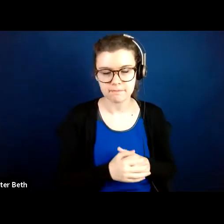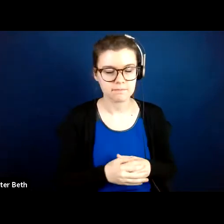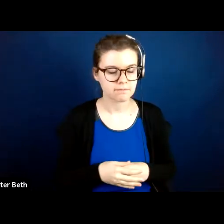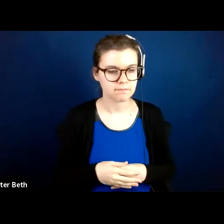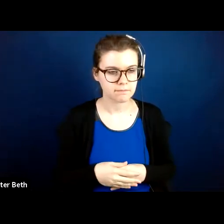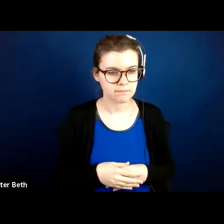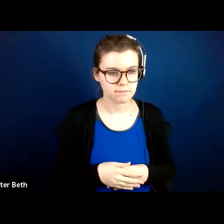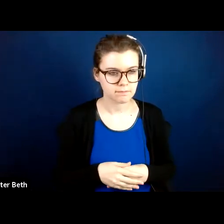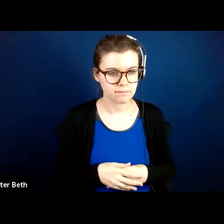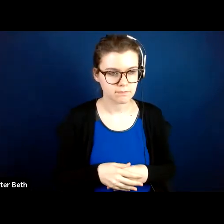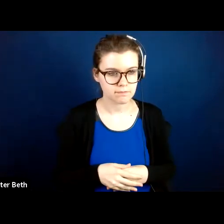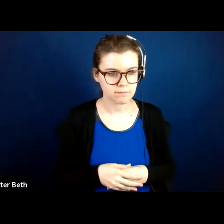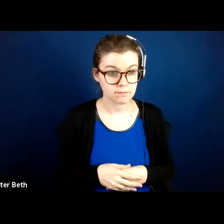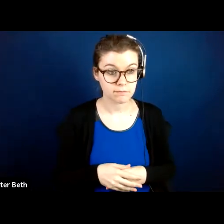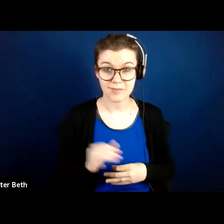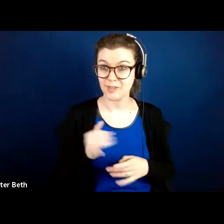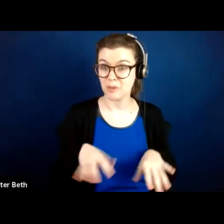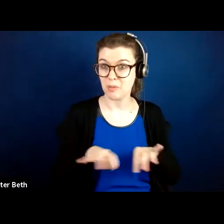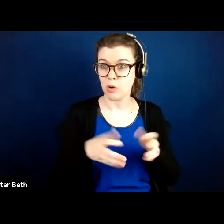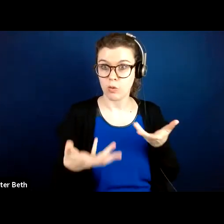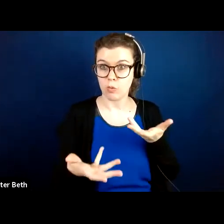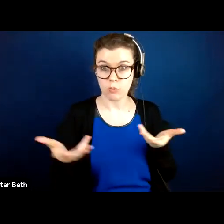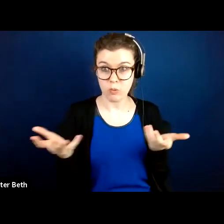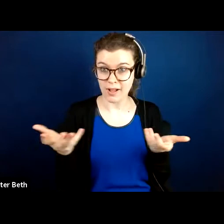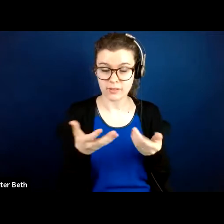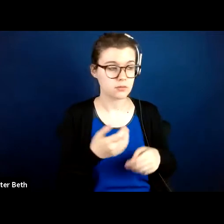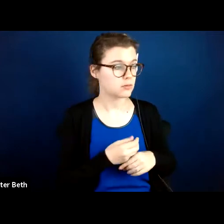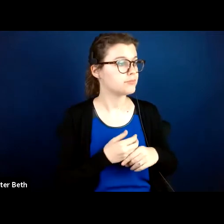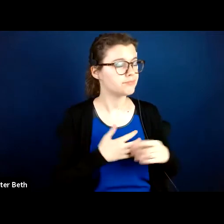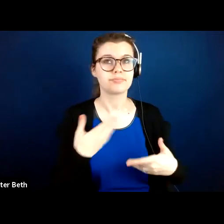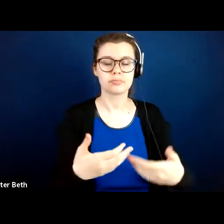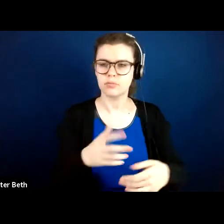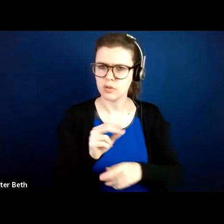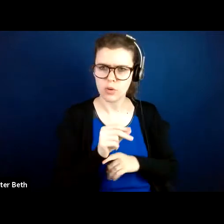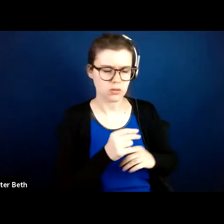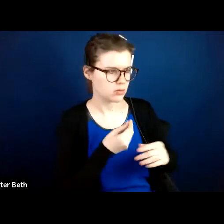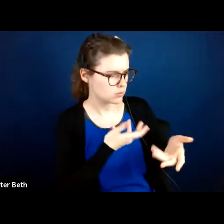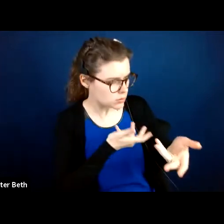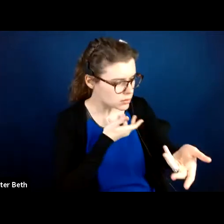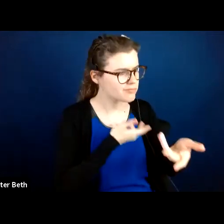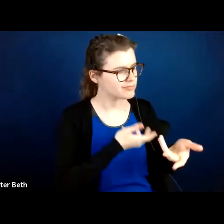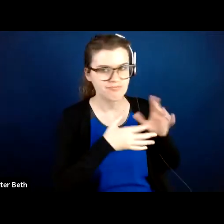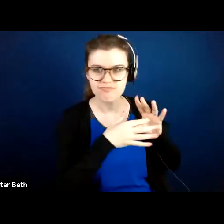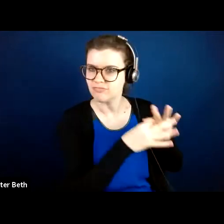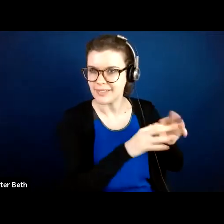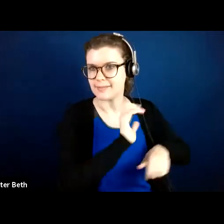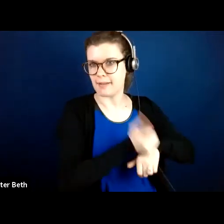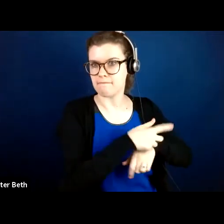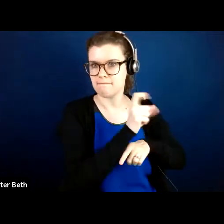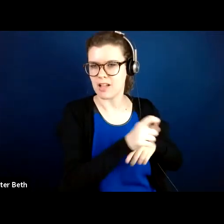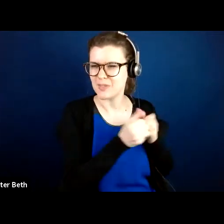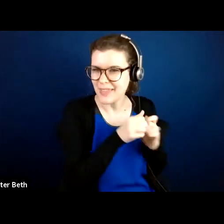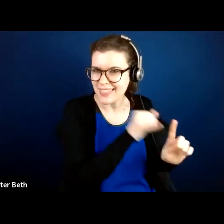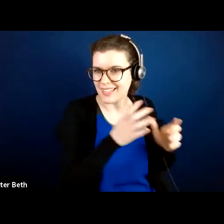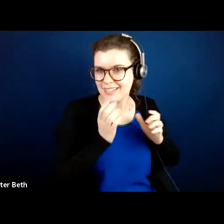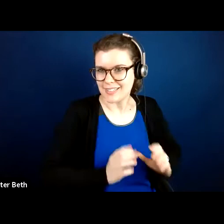also really important to build rapport from the first contact with the consumer that you have. You know, one